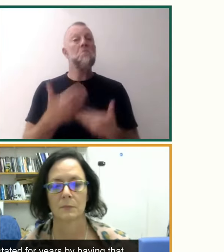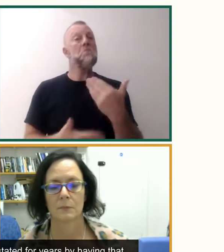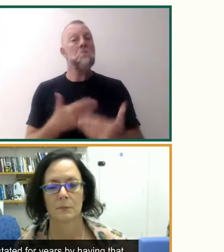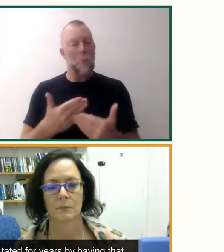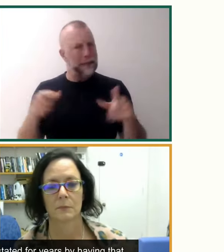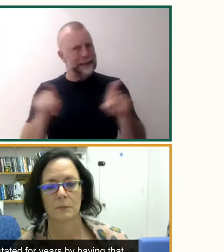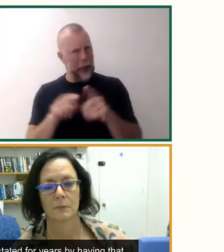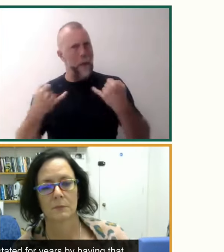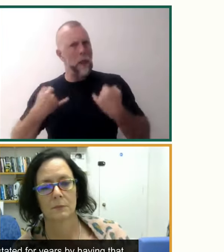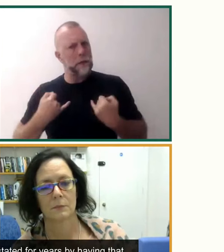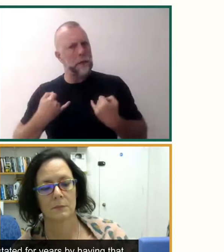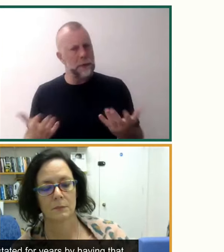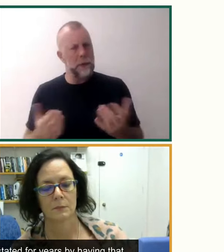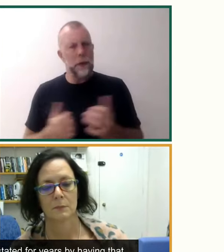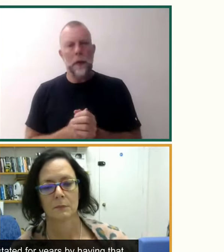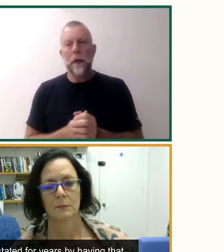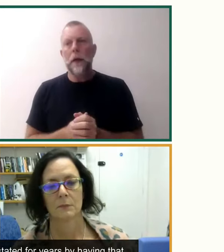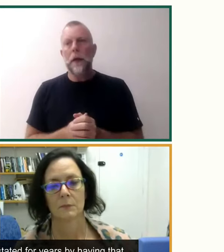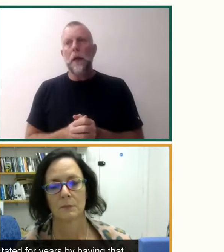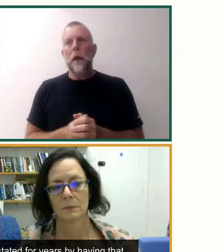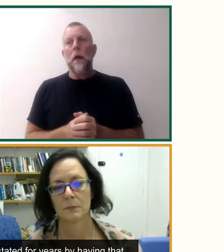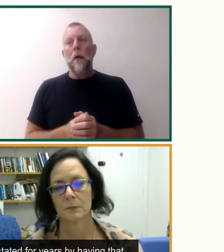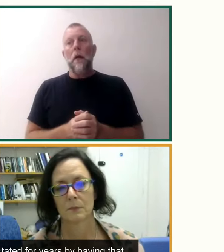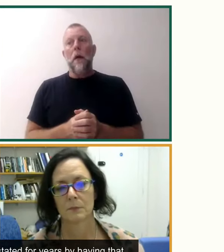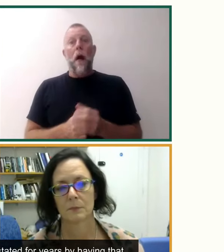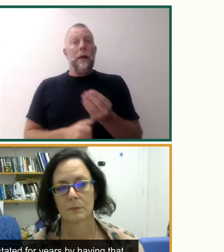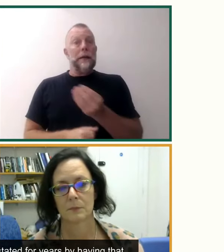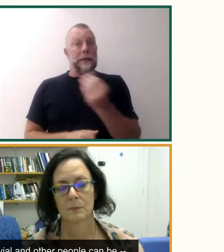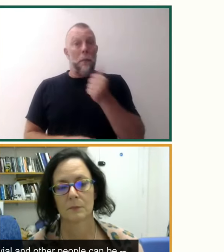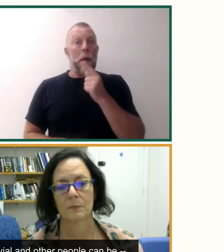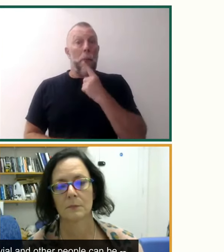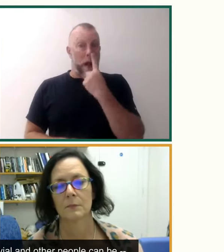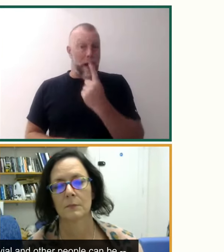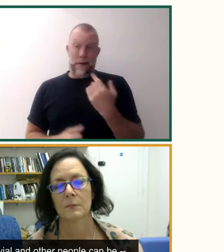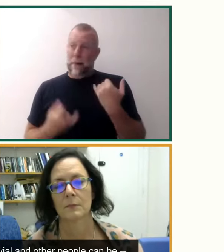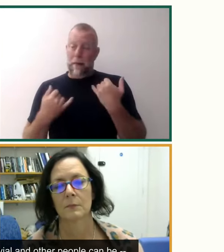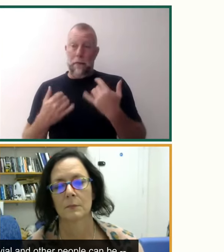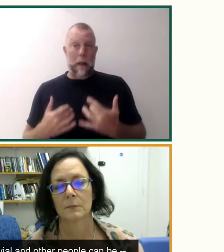people can live with the most astonishing